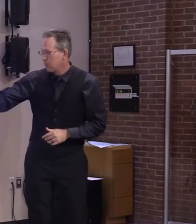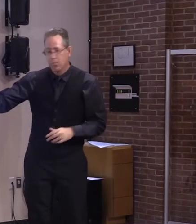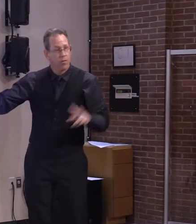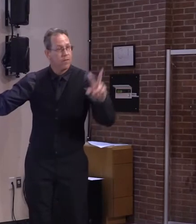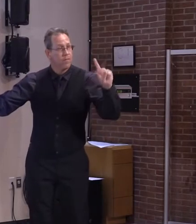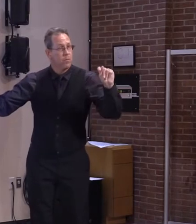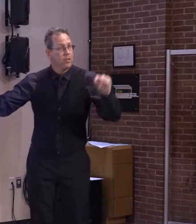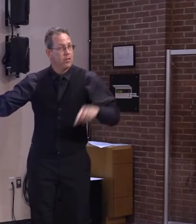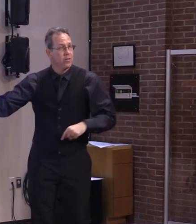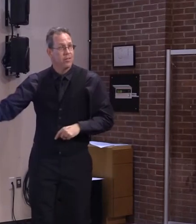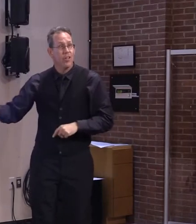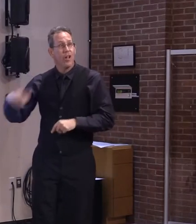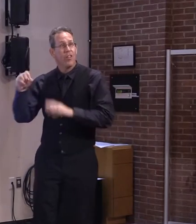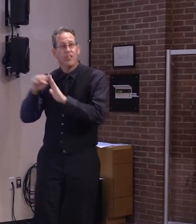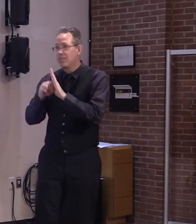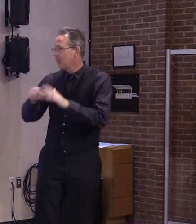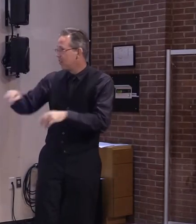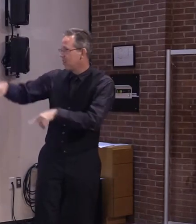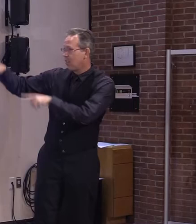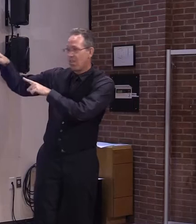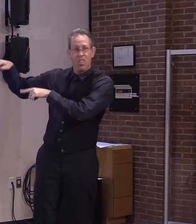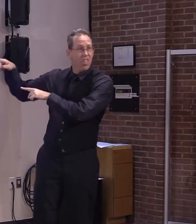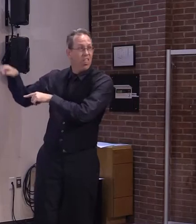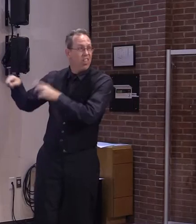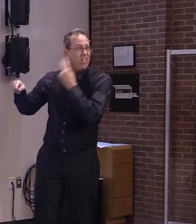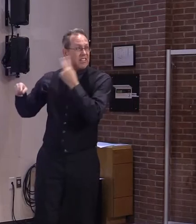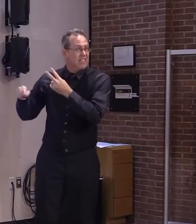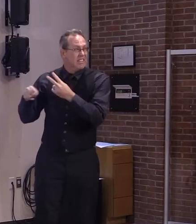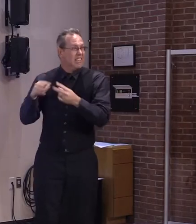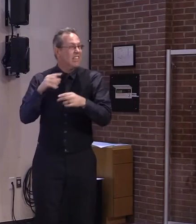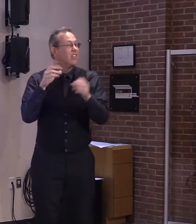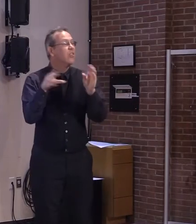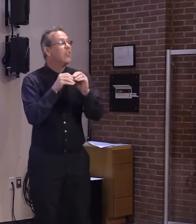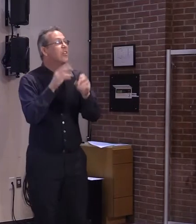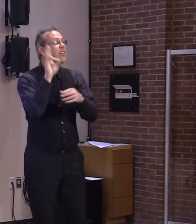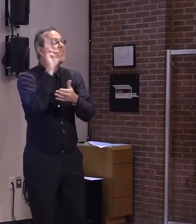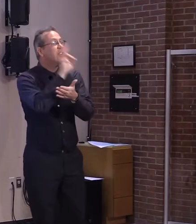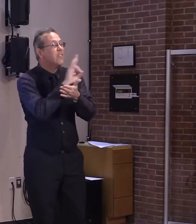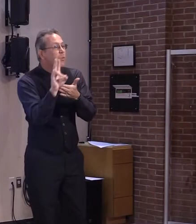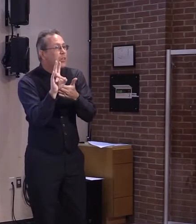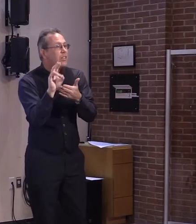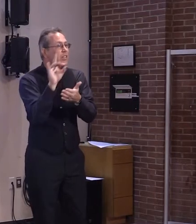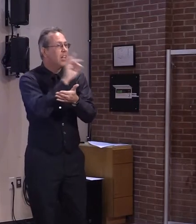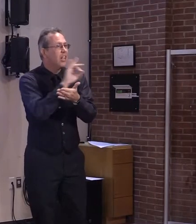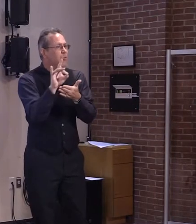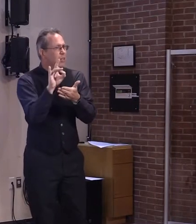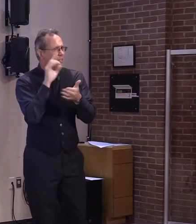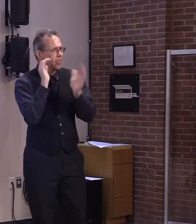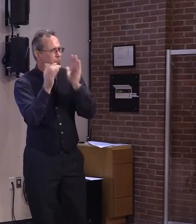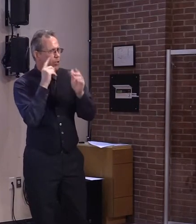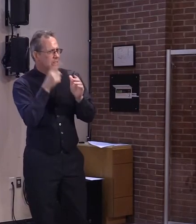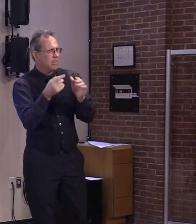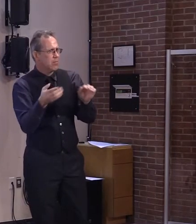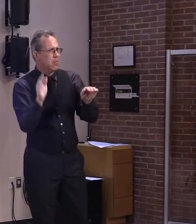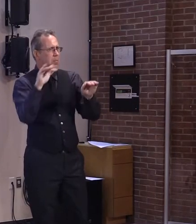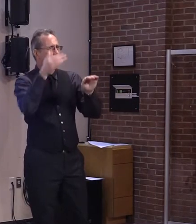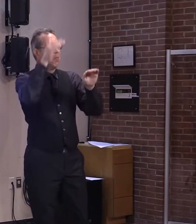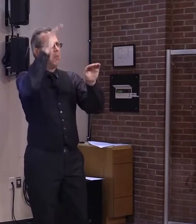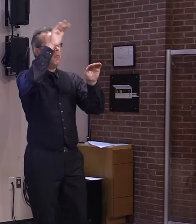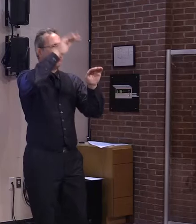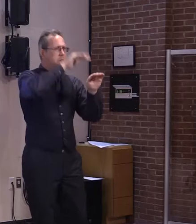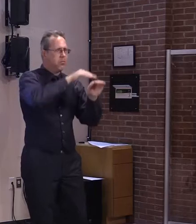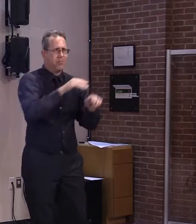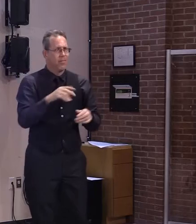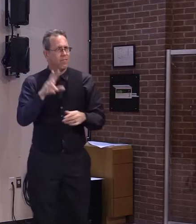see from these states, Arkansas, Florida, Louisiana, California, and Vermont, when you look at when the Delta variant started in those